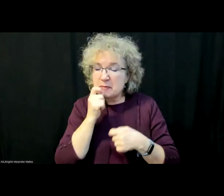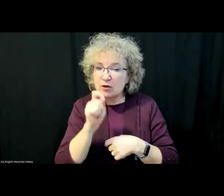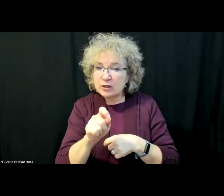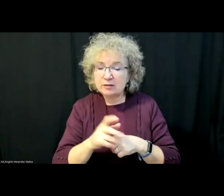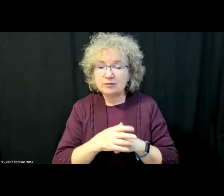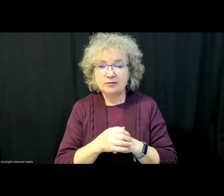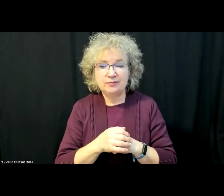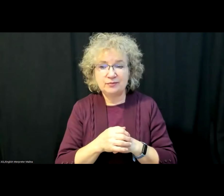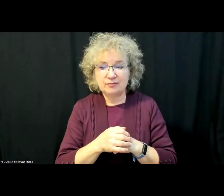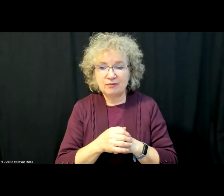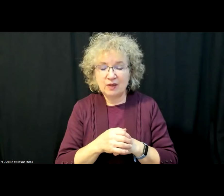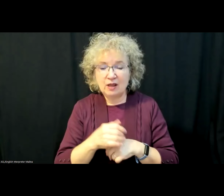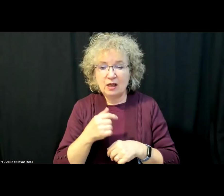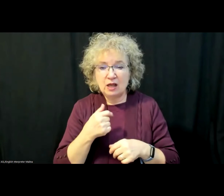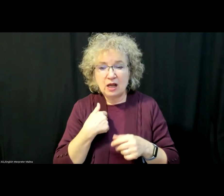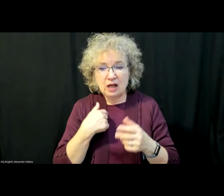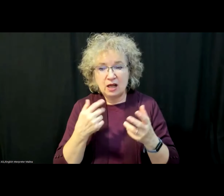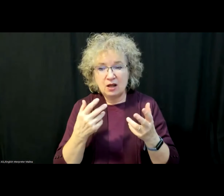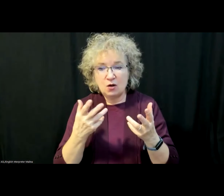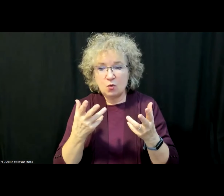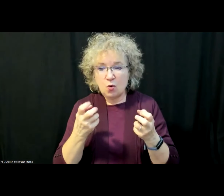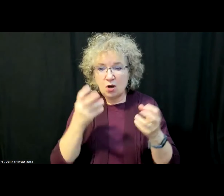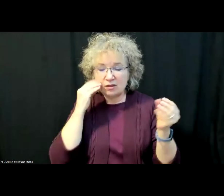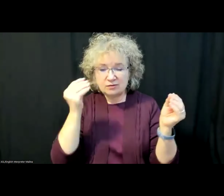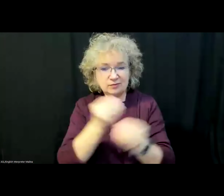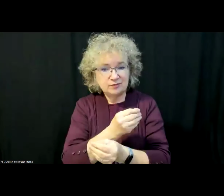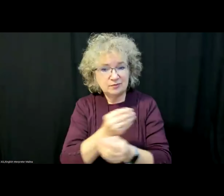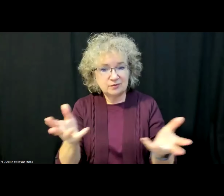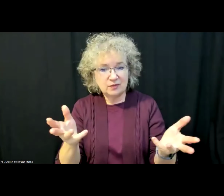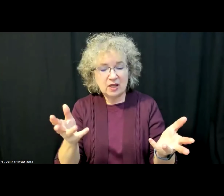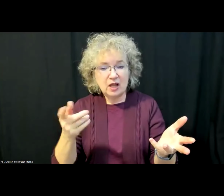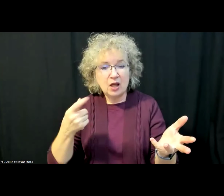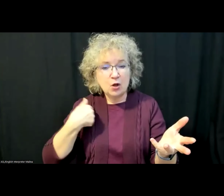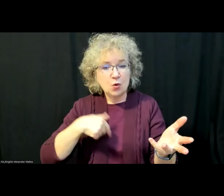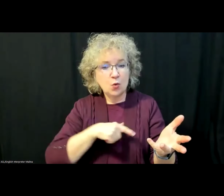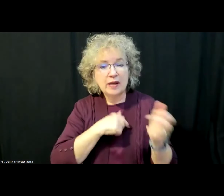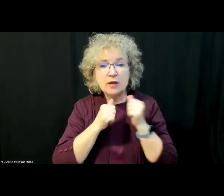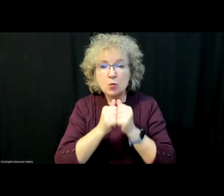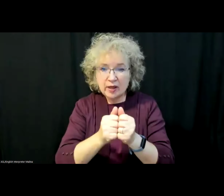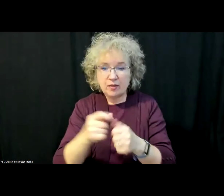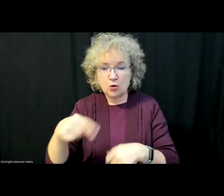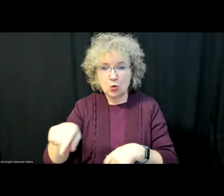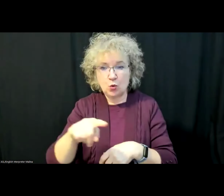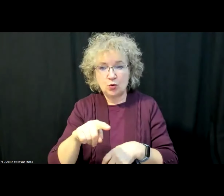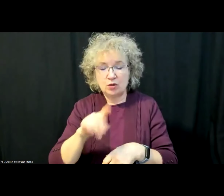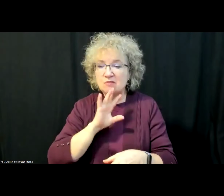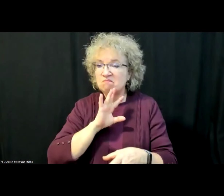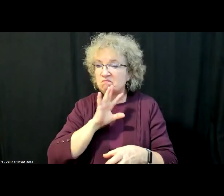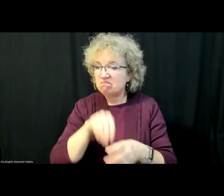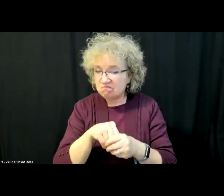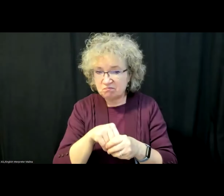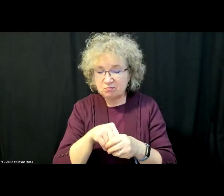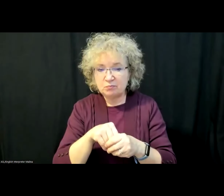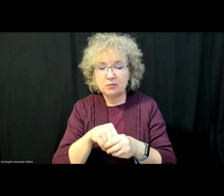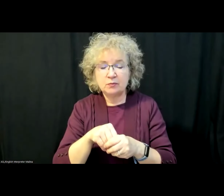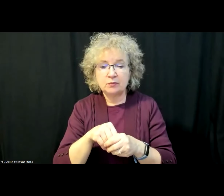I just want to be here to tell you that we're with you, we are in it, we are going to